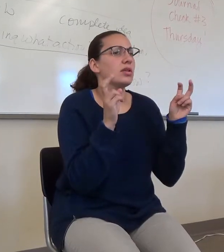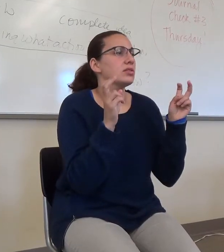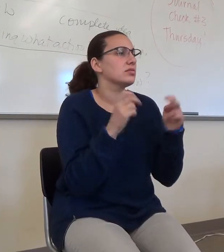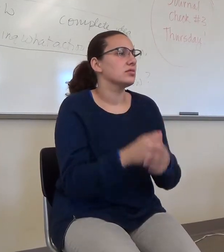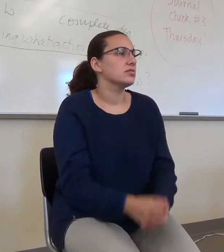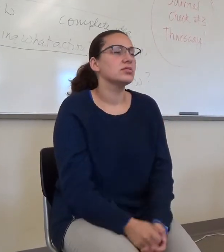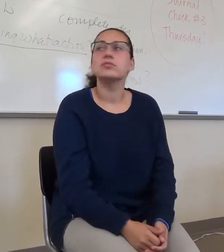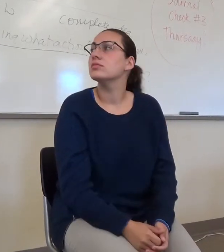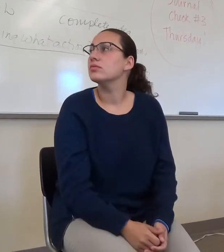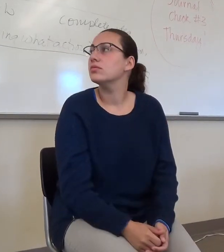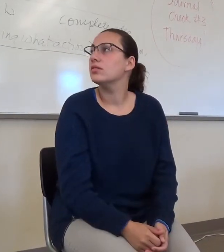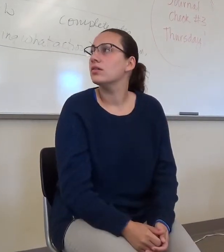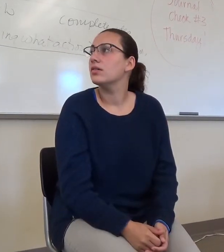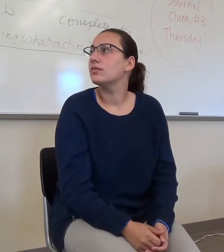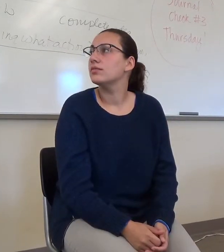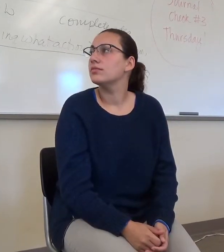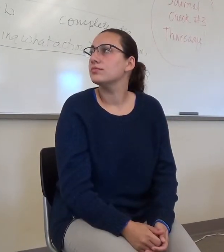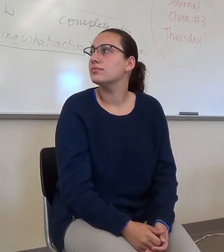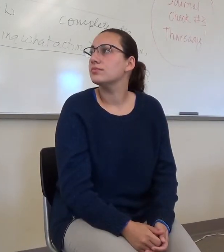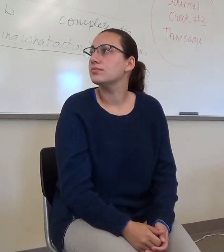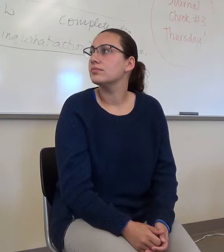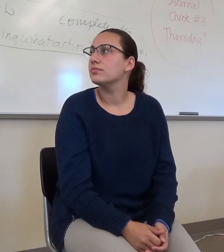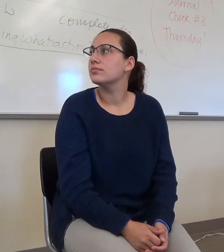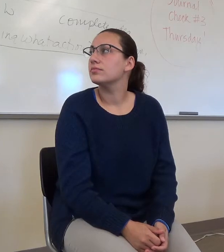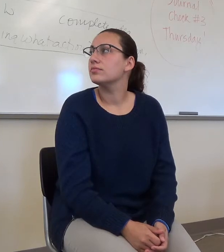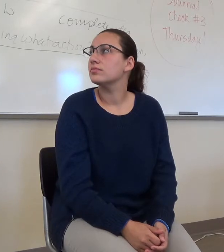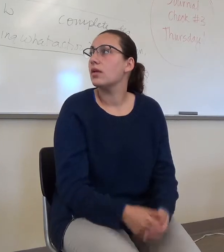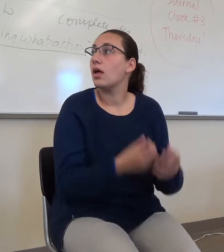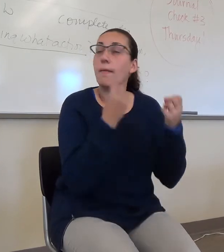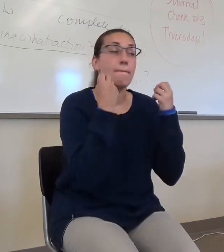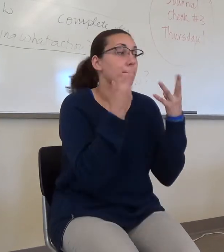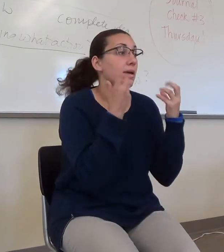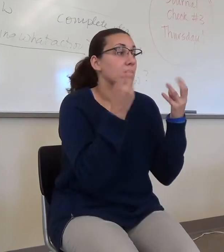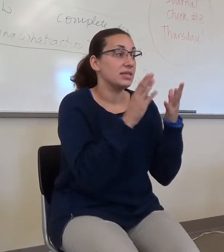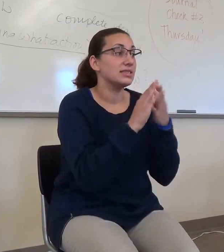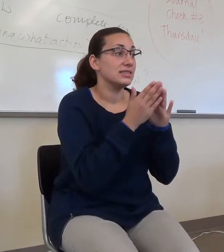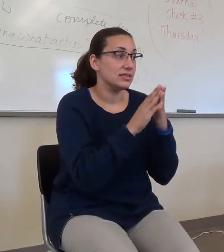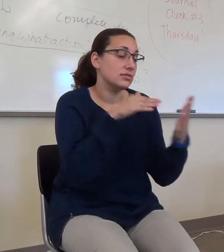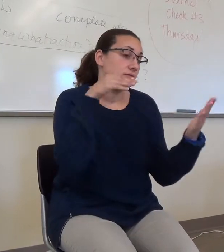so if we put this, many cities are filing lawsuits.